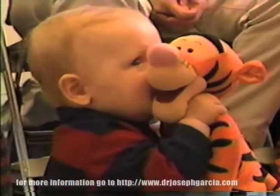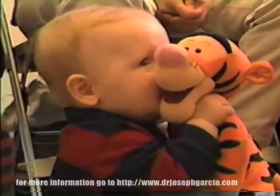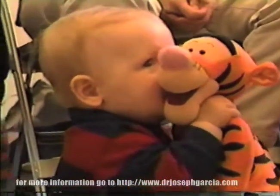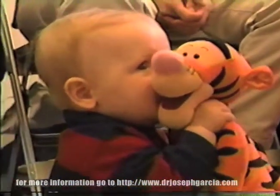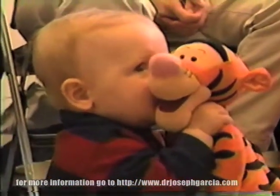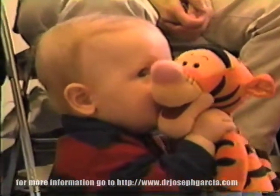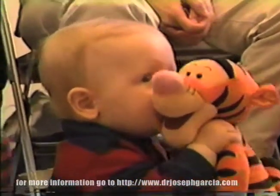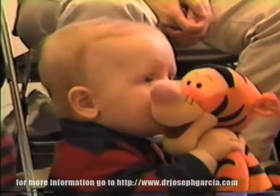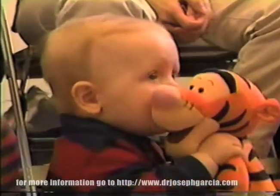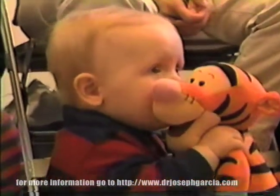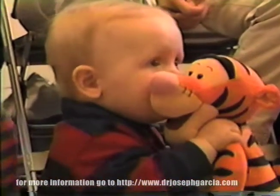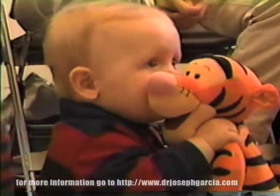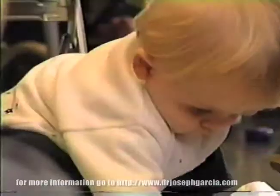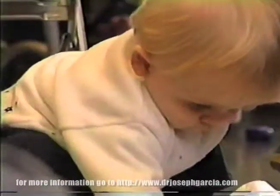give it a 6-week trial.